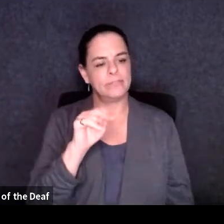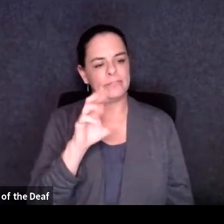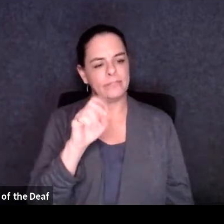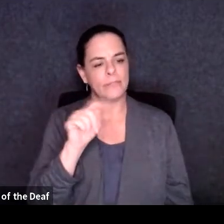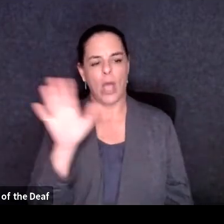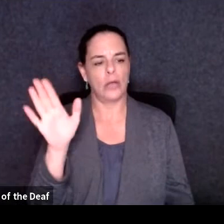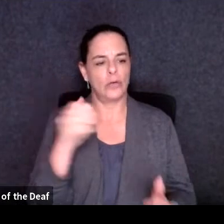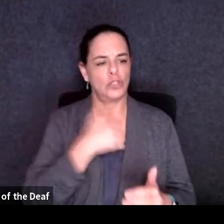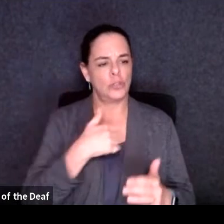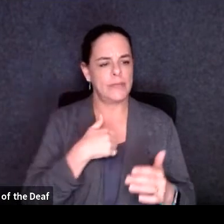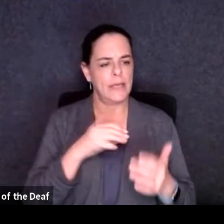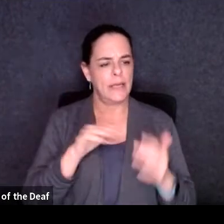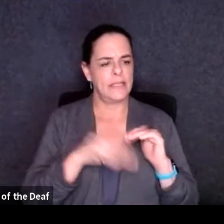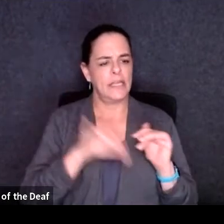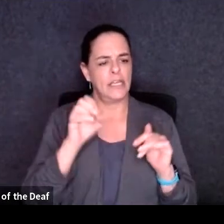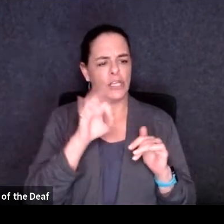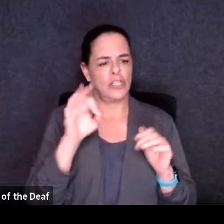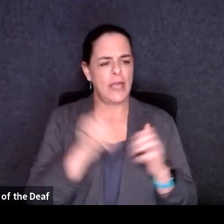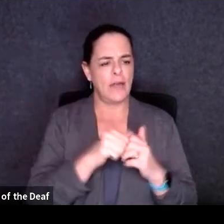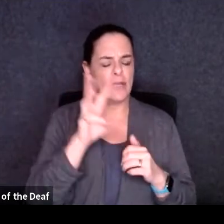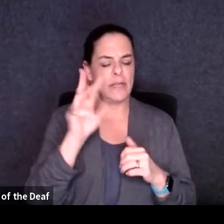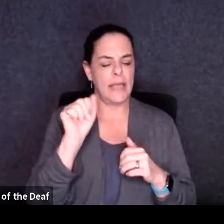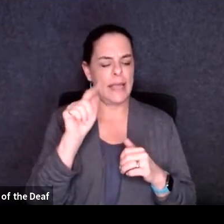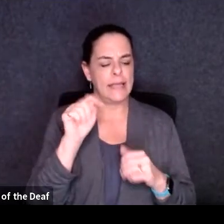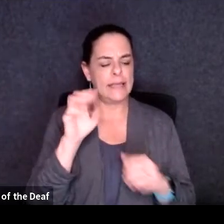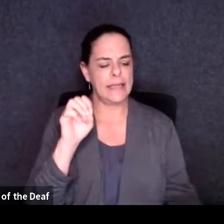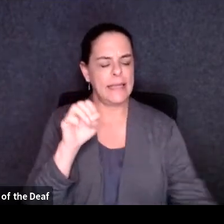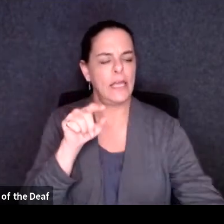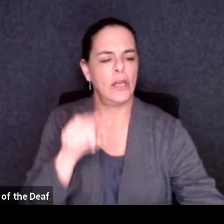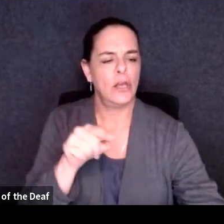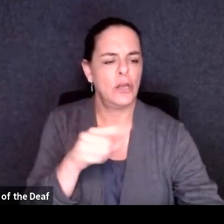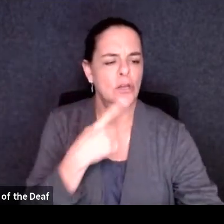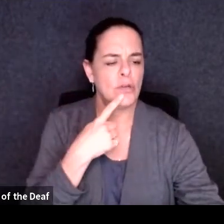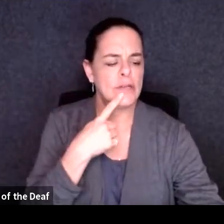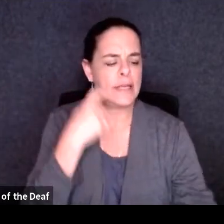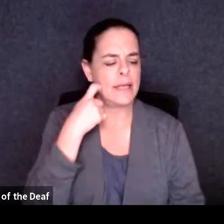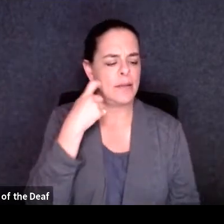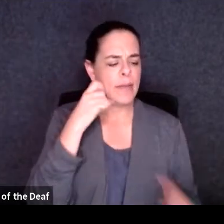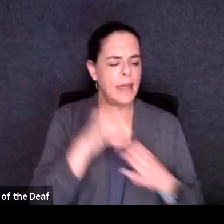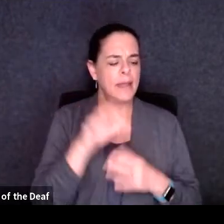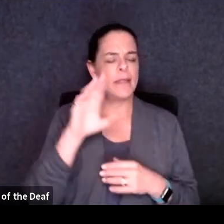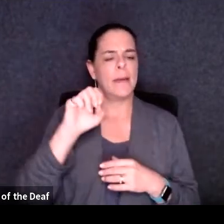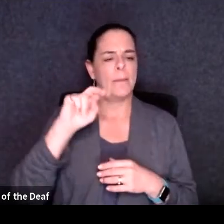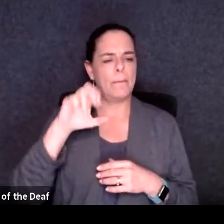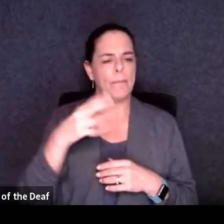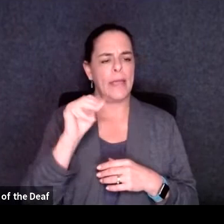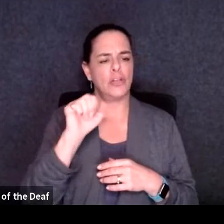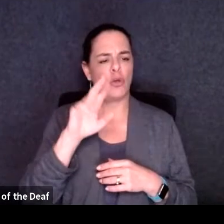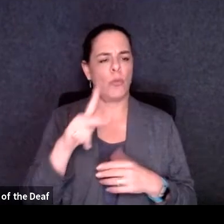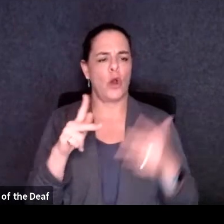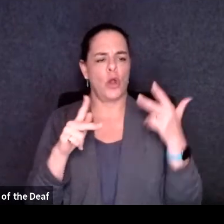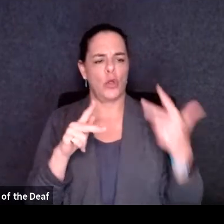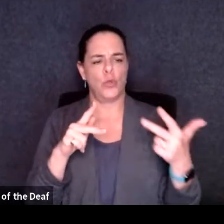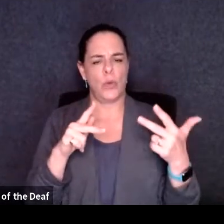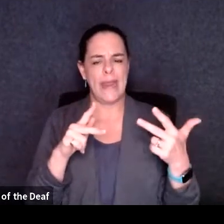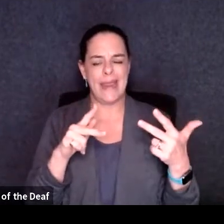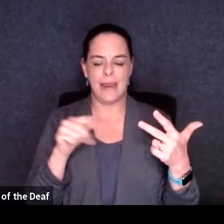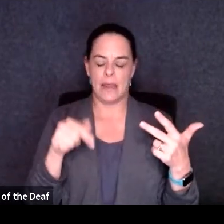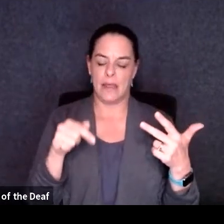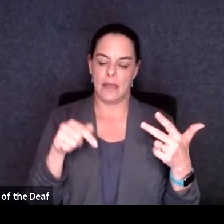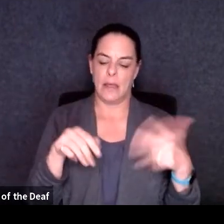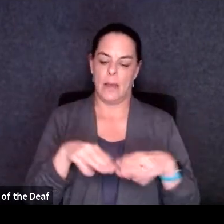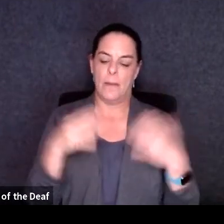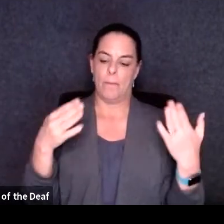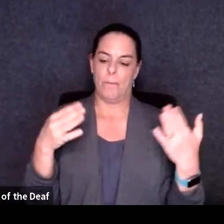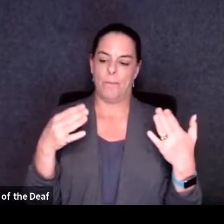I skipped one. Jeff with WATE, you mentioned a moment ago that benchmark 3 public health system capability might